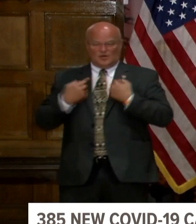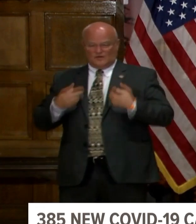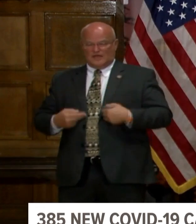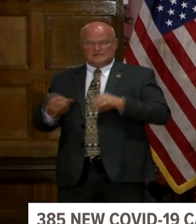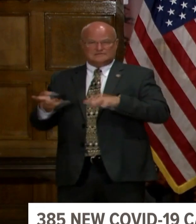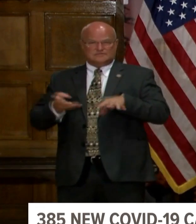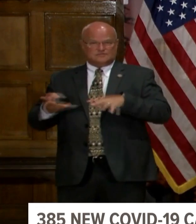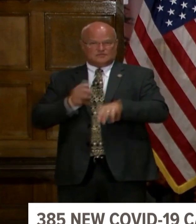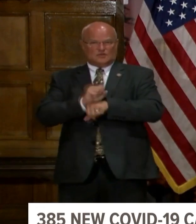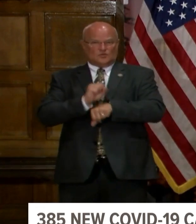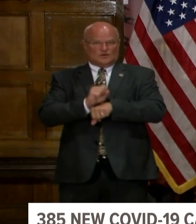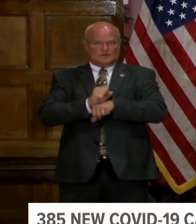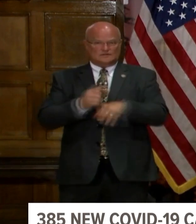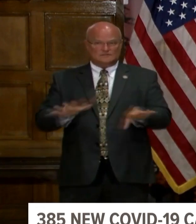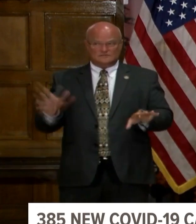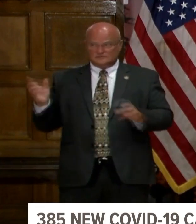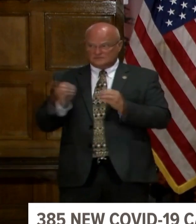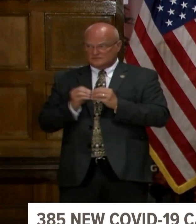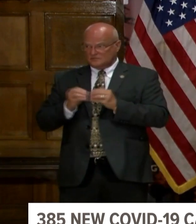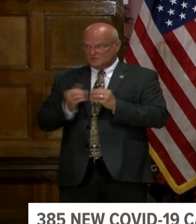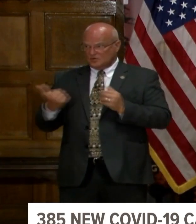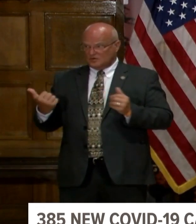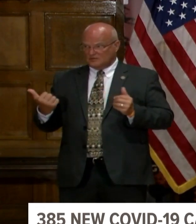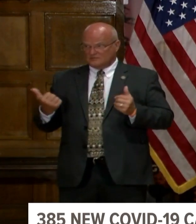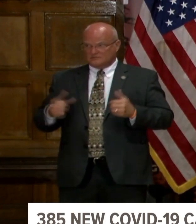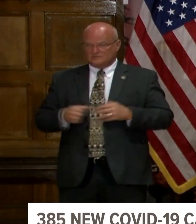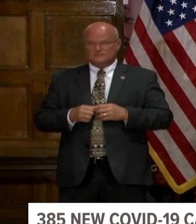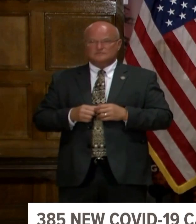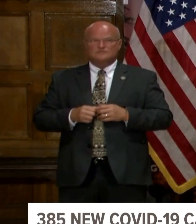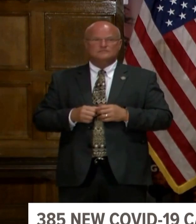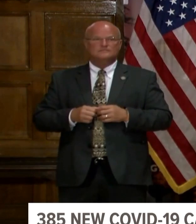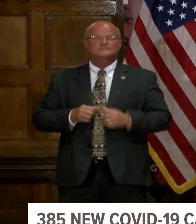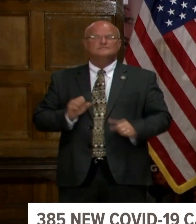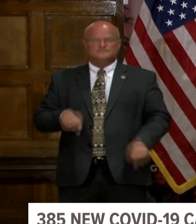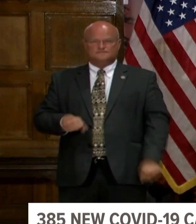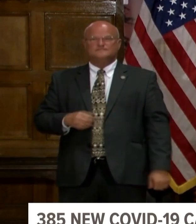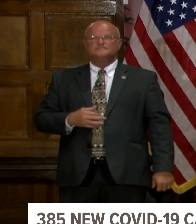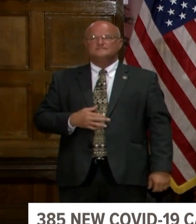Health for their work. Did you have anything else to add on that? Yeah.